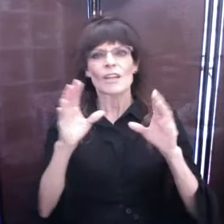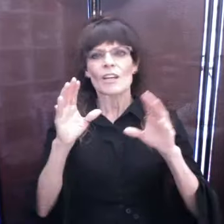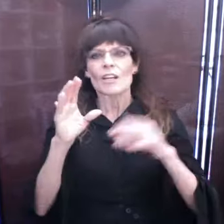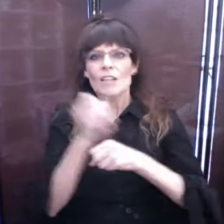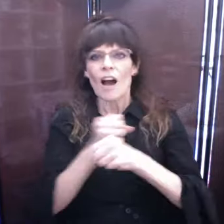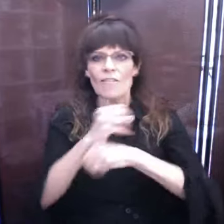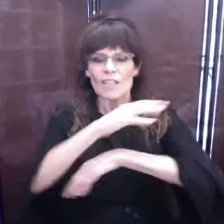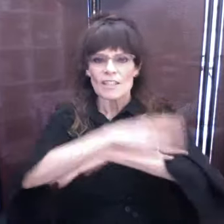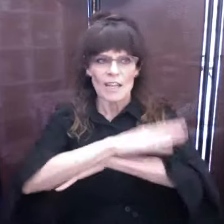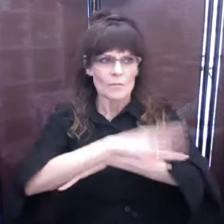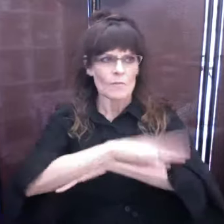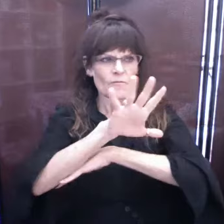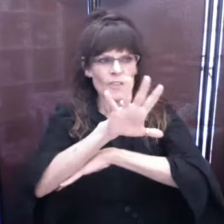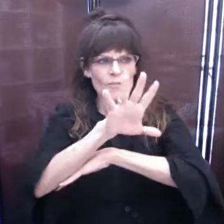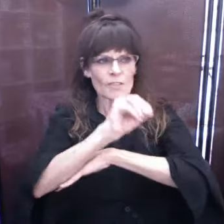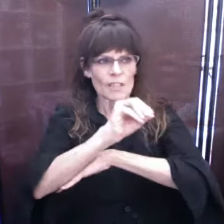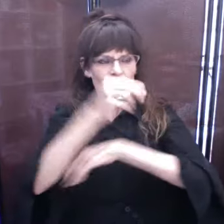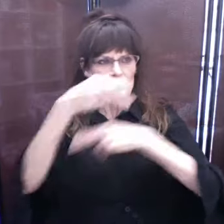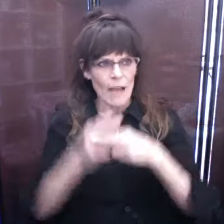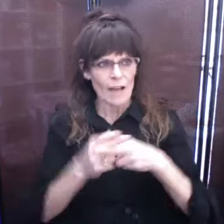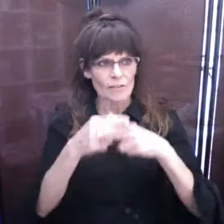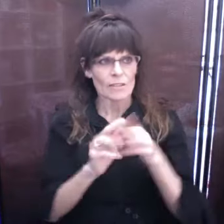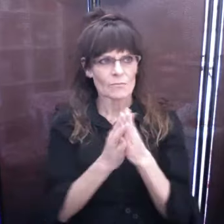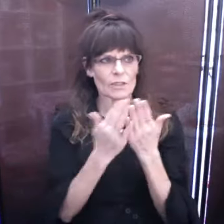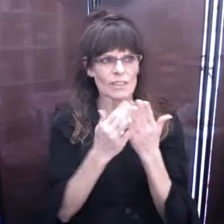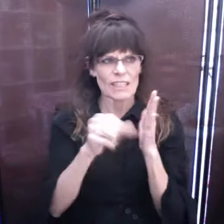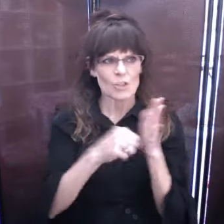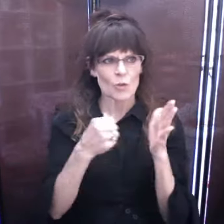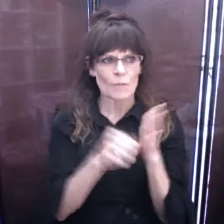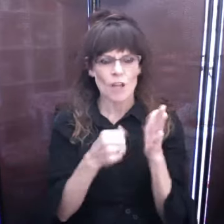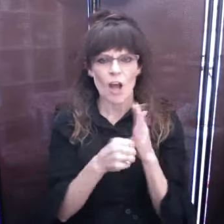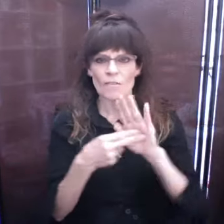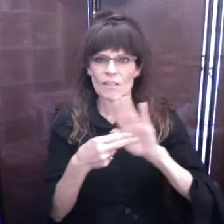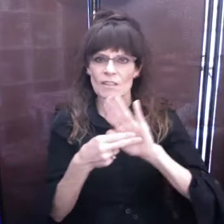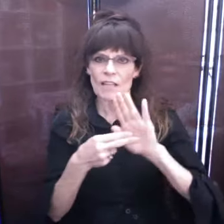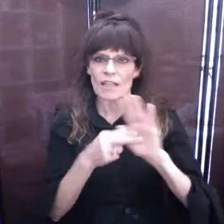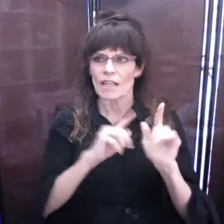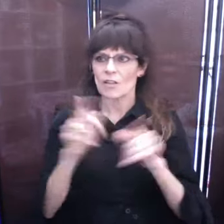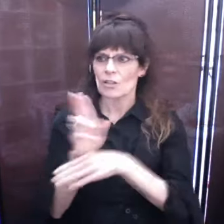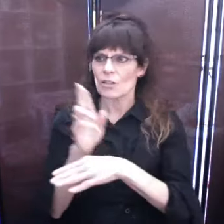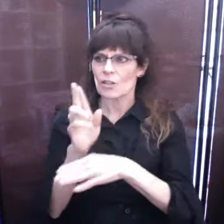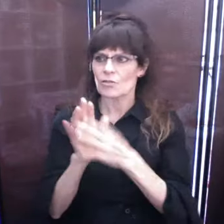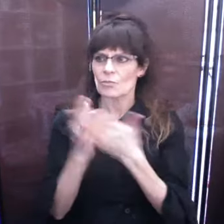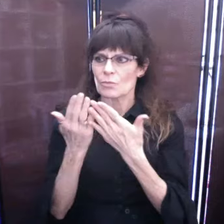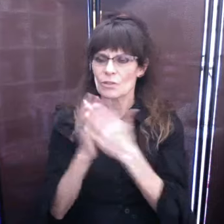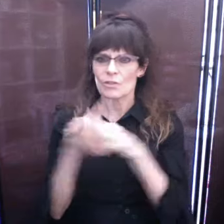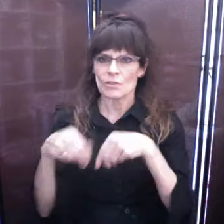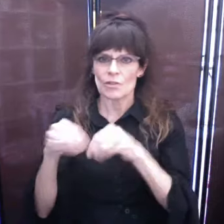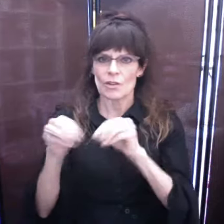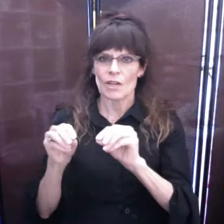books. And I scrape the tags off and go to the used bookstore and get back on the business of dying, because that's what I